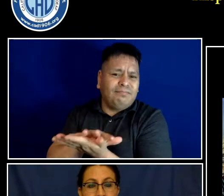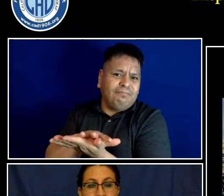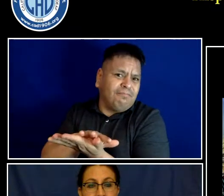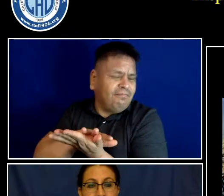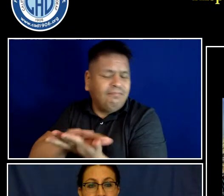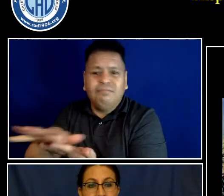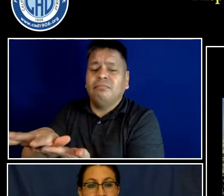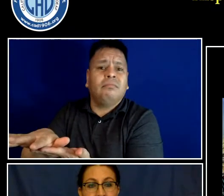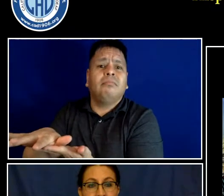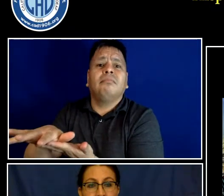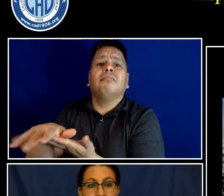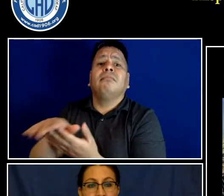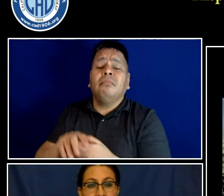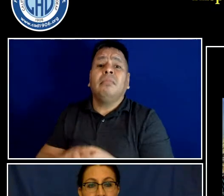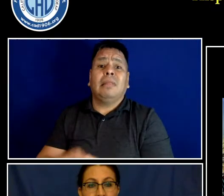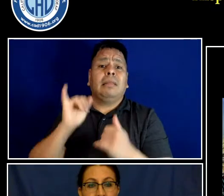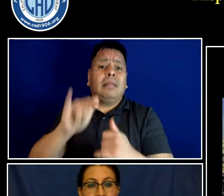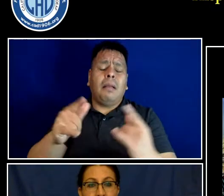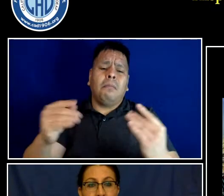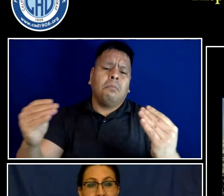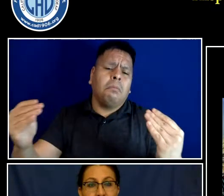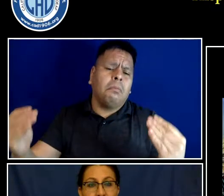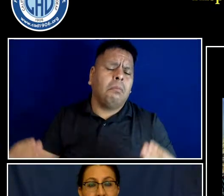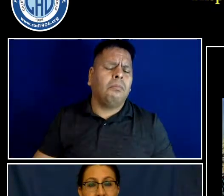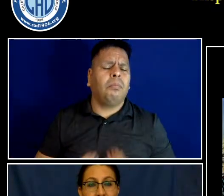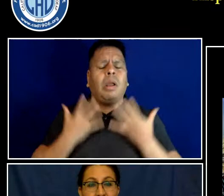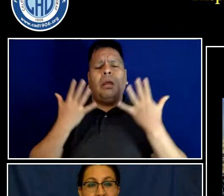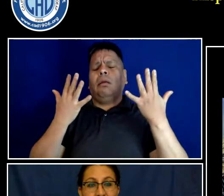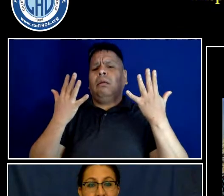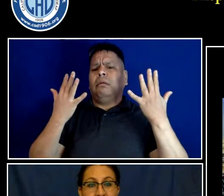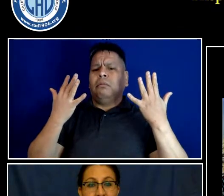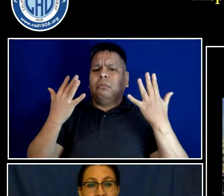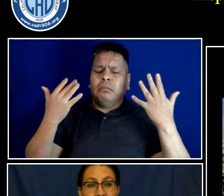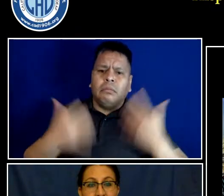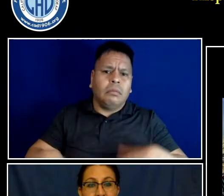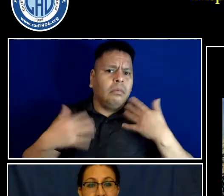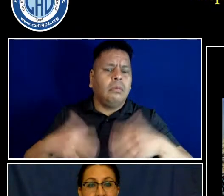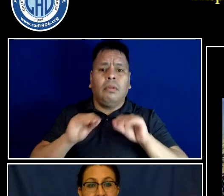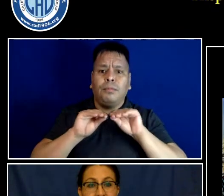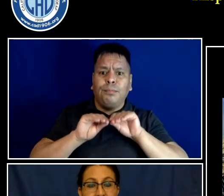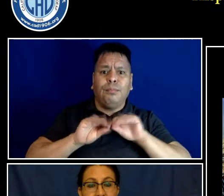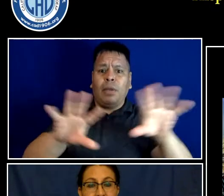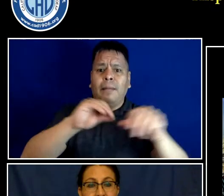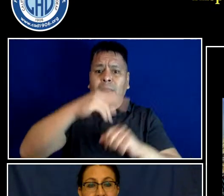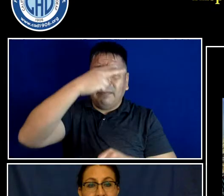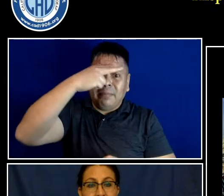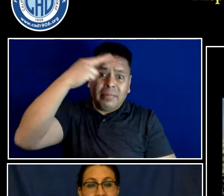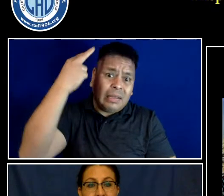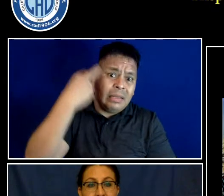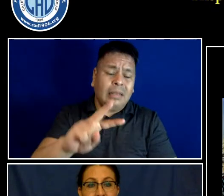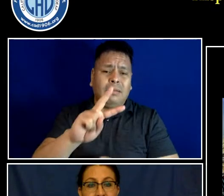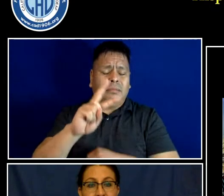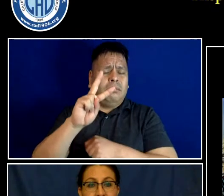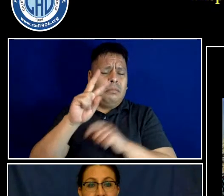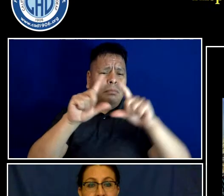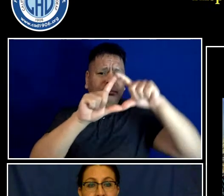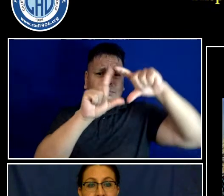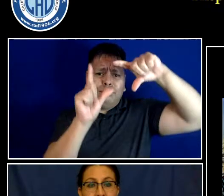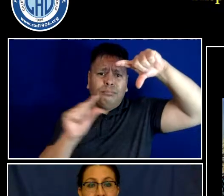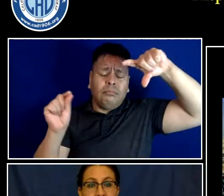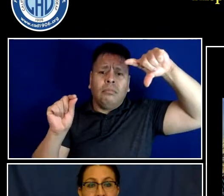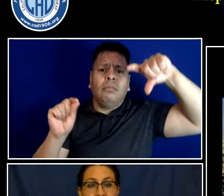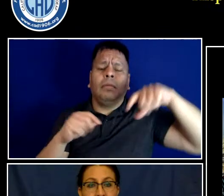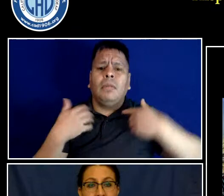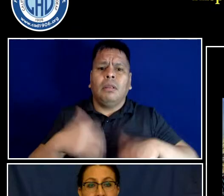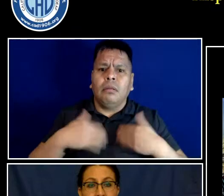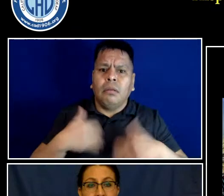where by the time the French arrived, the Mexican army was able to defeat them. And of course, the Mexican people at